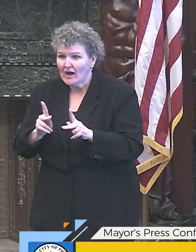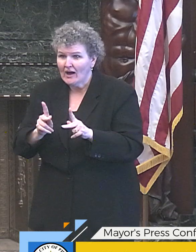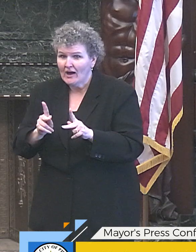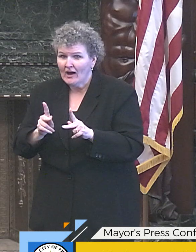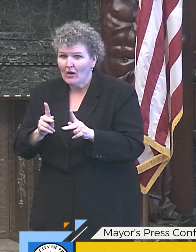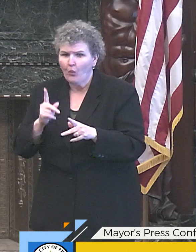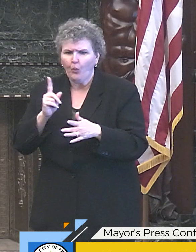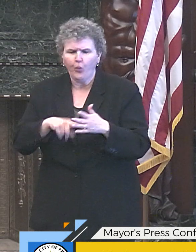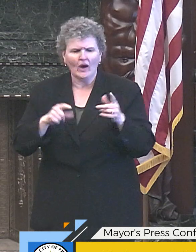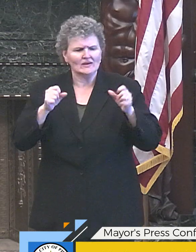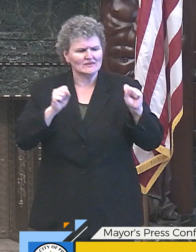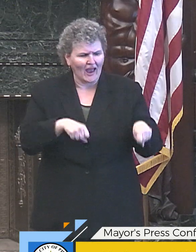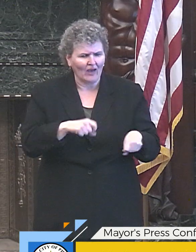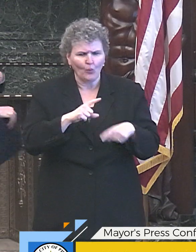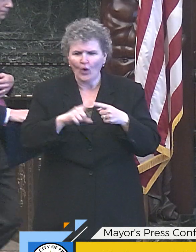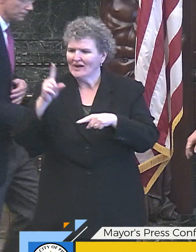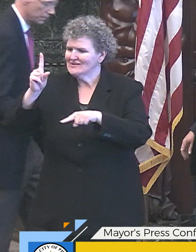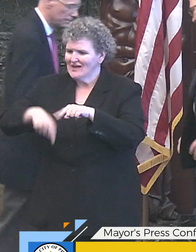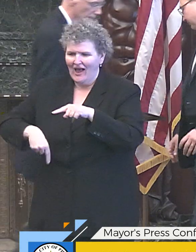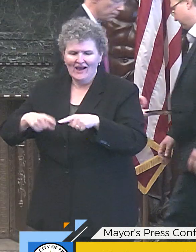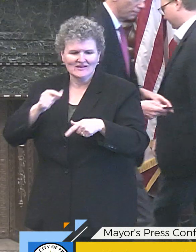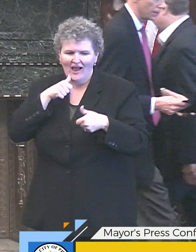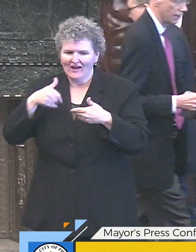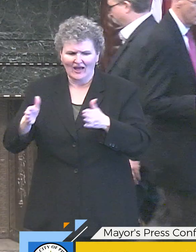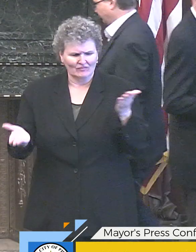what is not allowed? Do you want to?